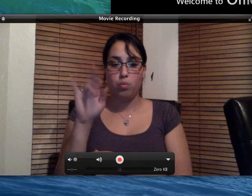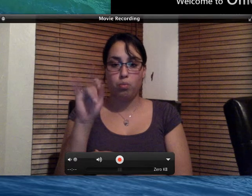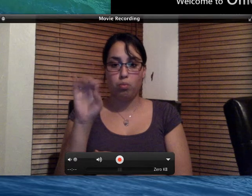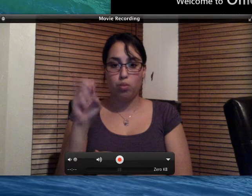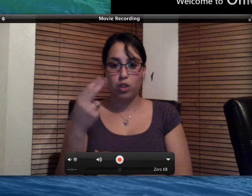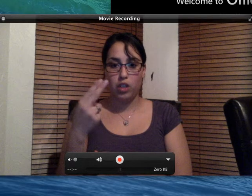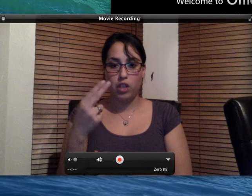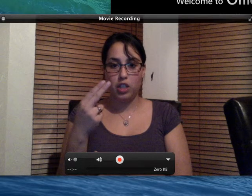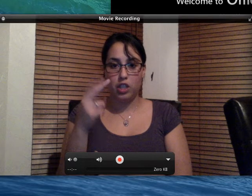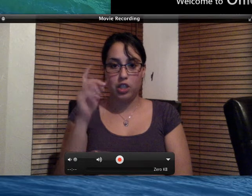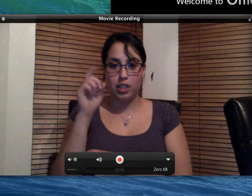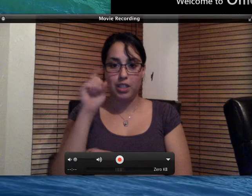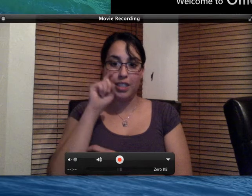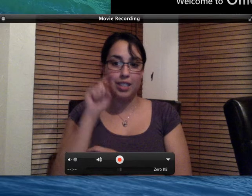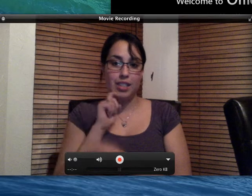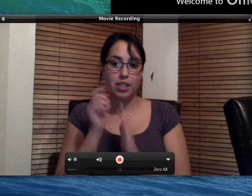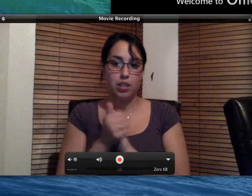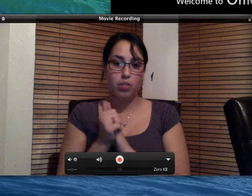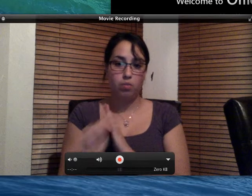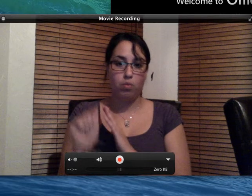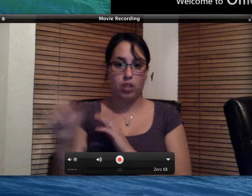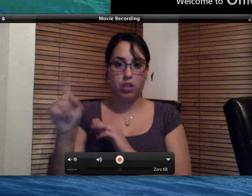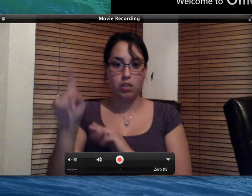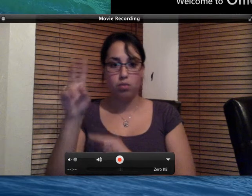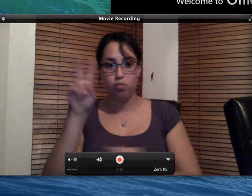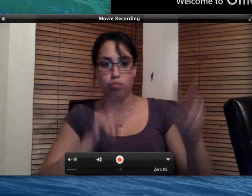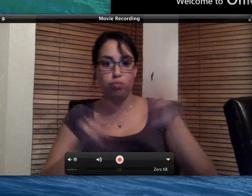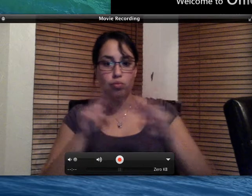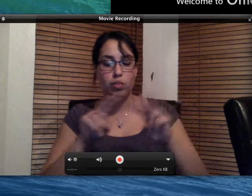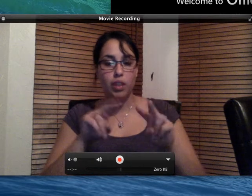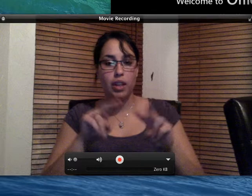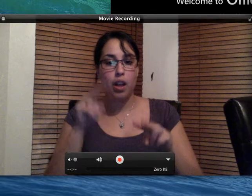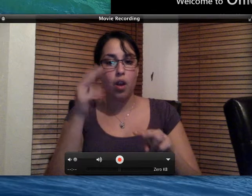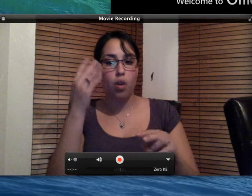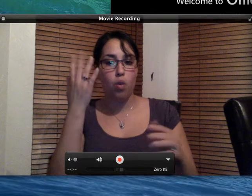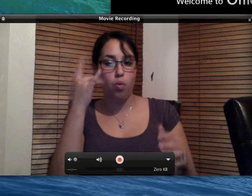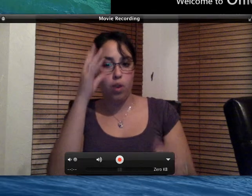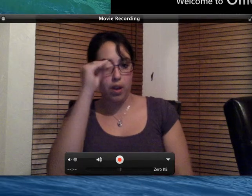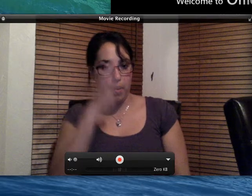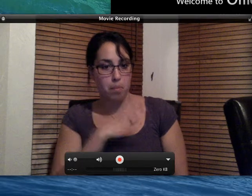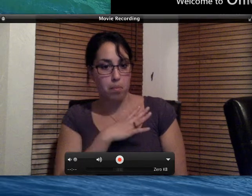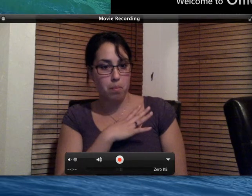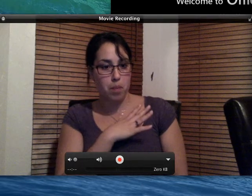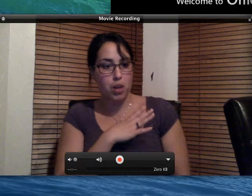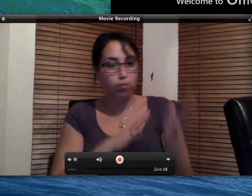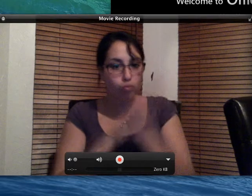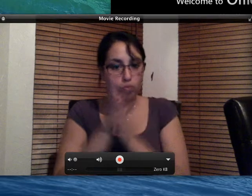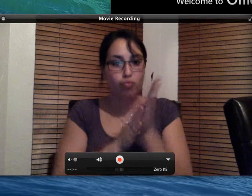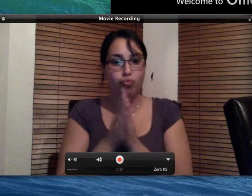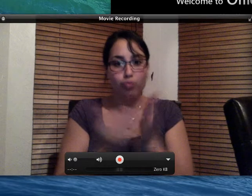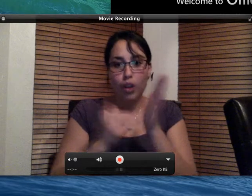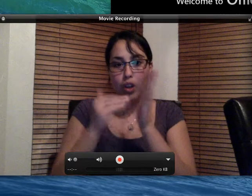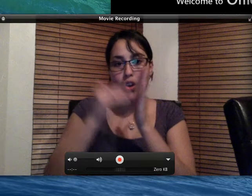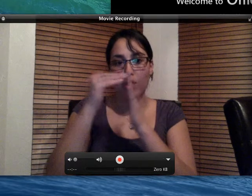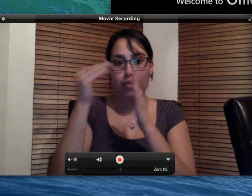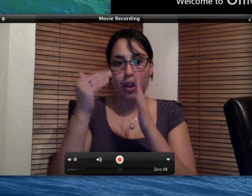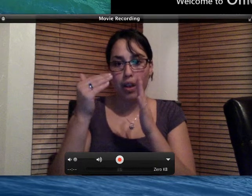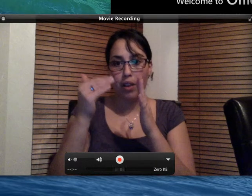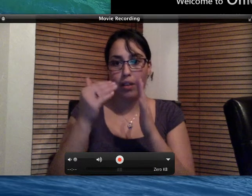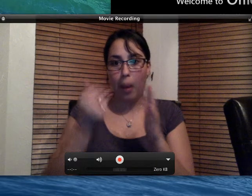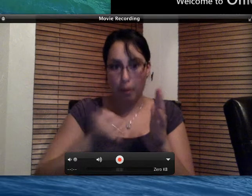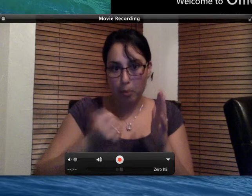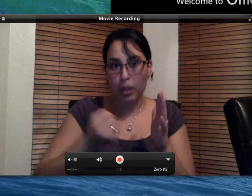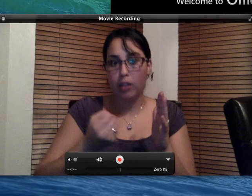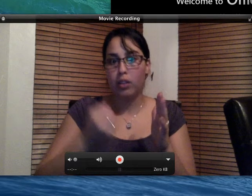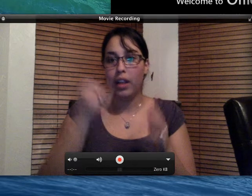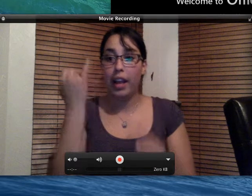has speculated that this is perhaps why men evolved to be such enthusiastic and frequent masturbators. He said, if I keep tossing myself